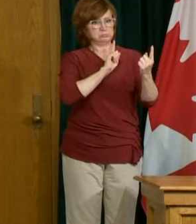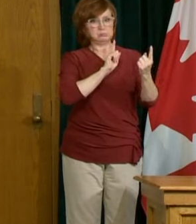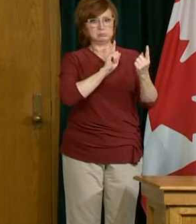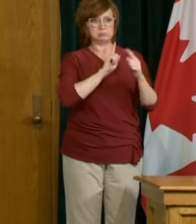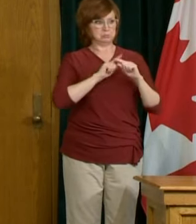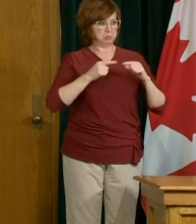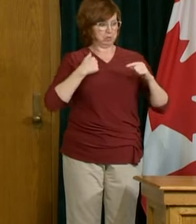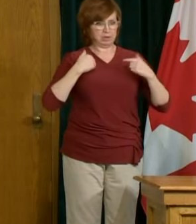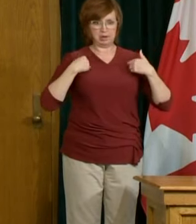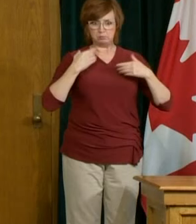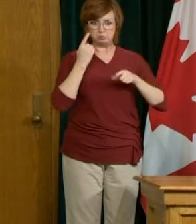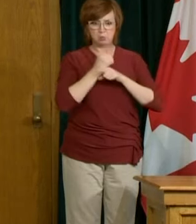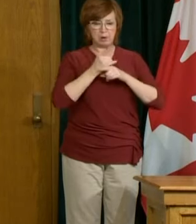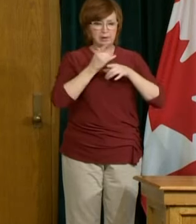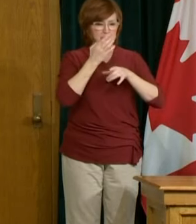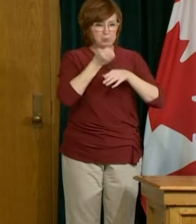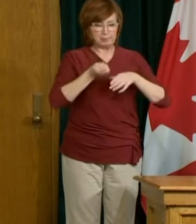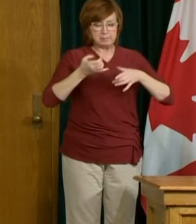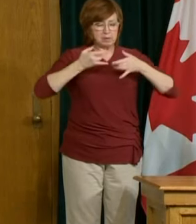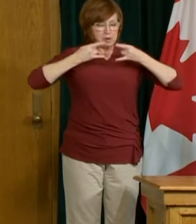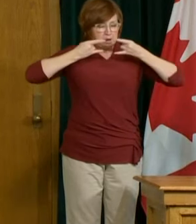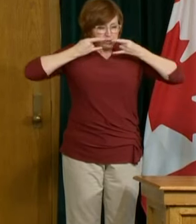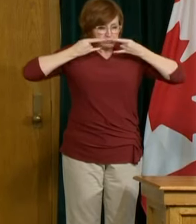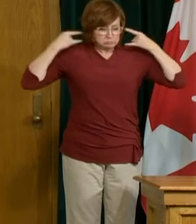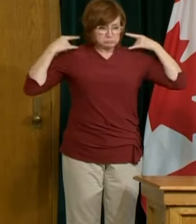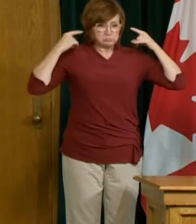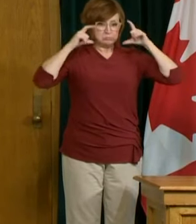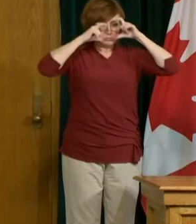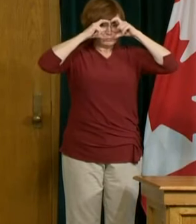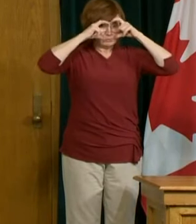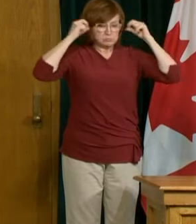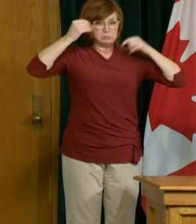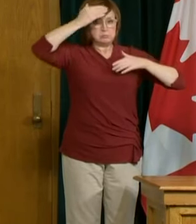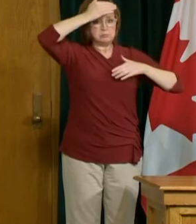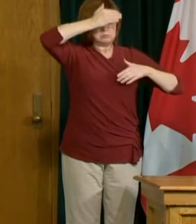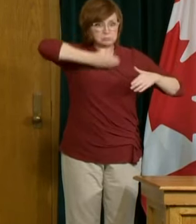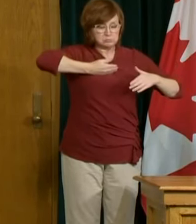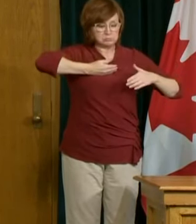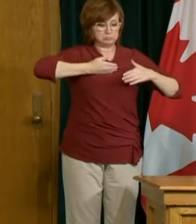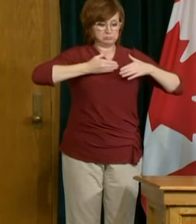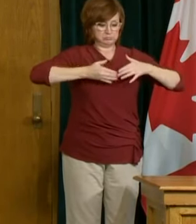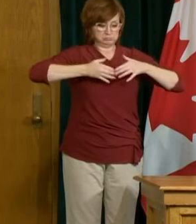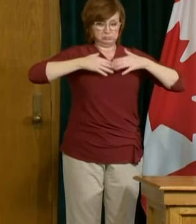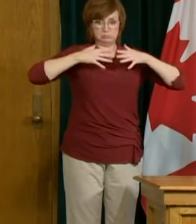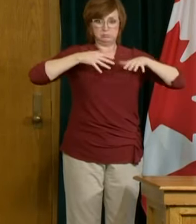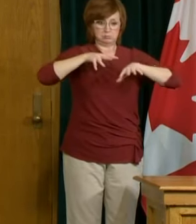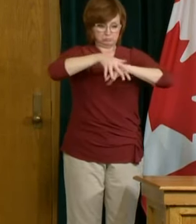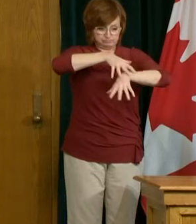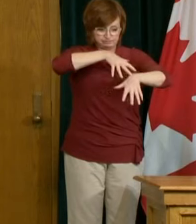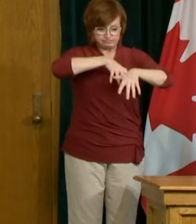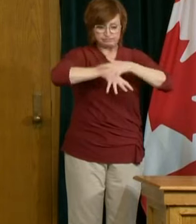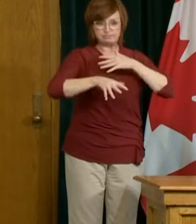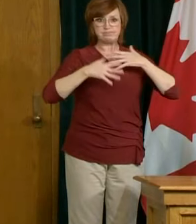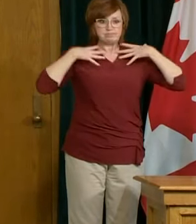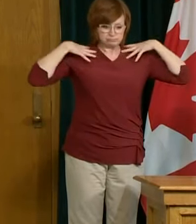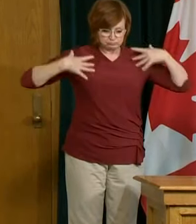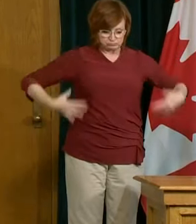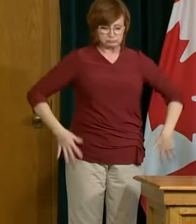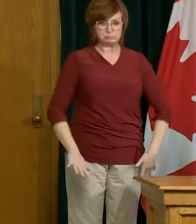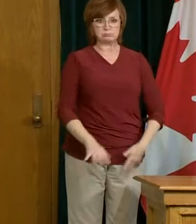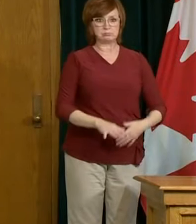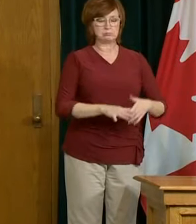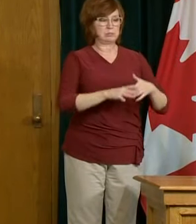exposed. And while all healthcare workers are now under ongoing self-monitoring, so twice a day, symptom review, temperature